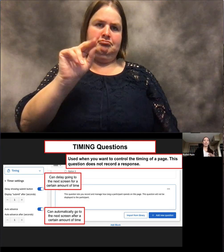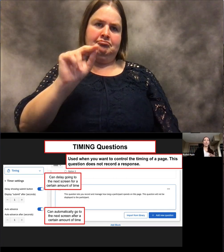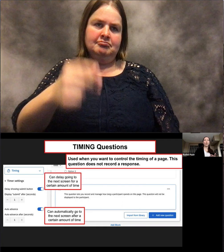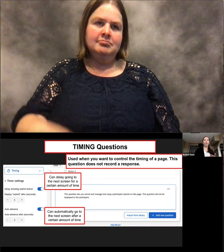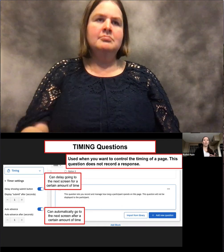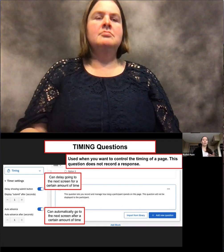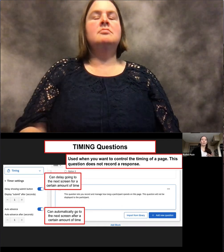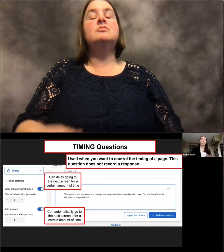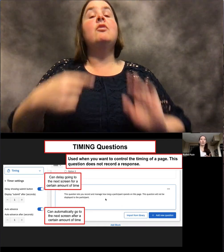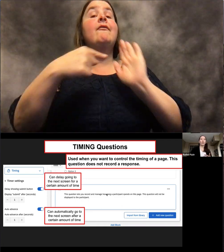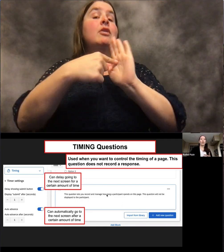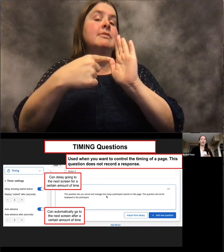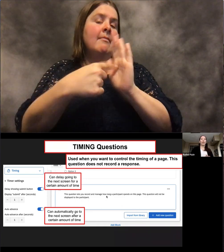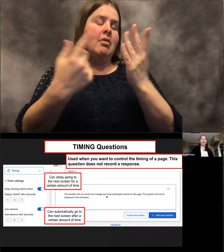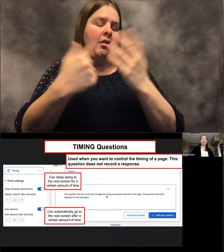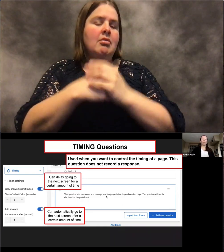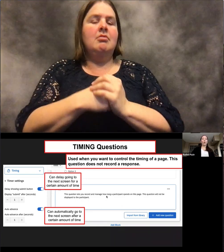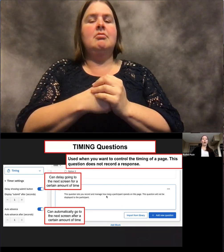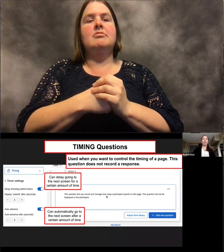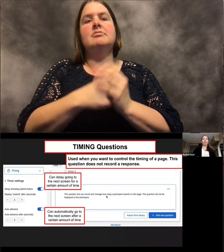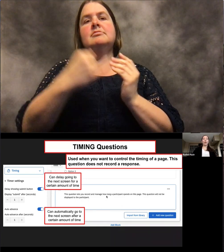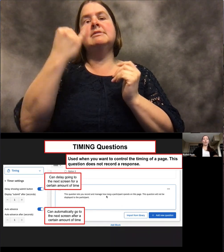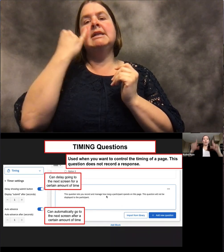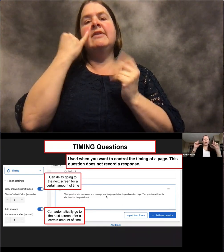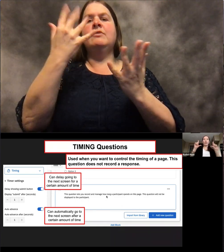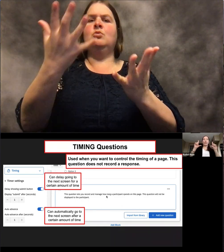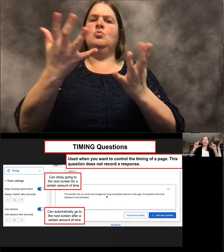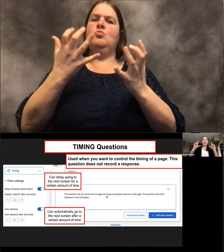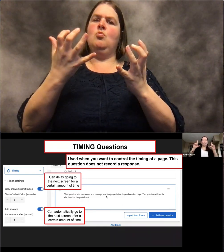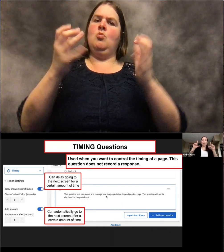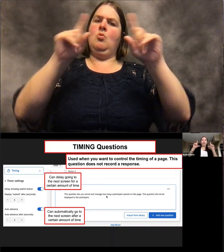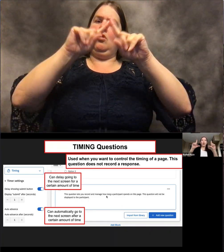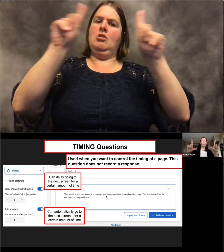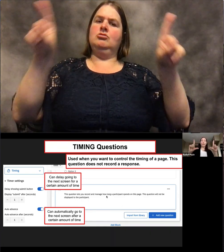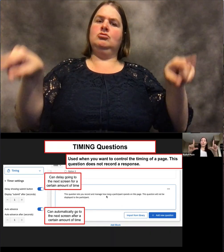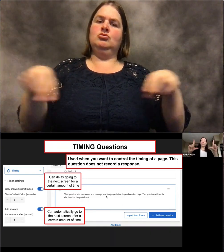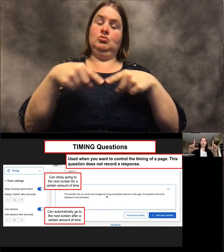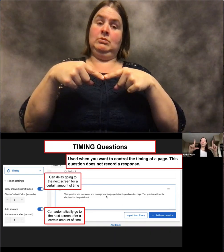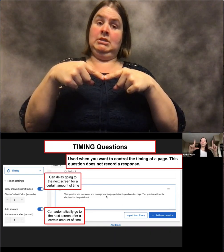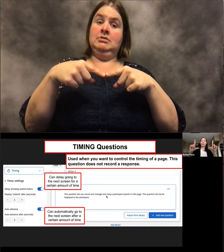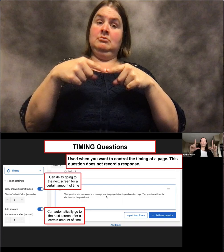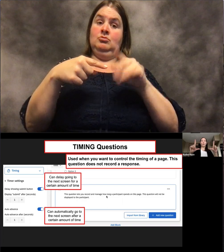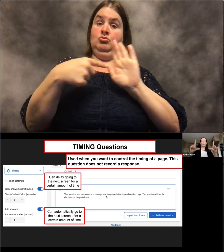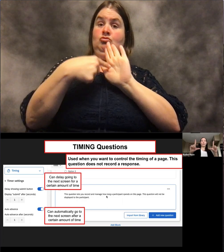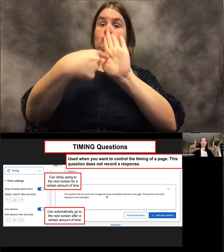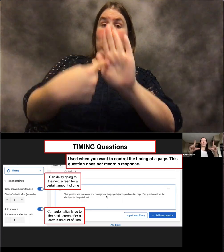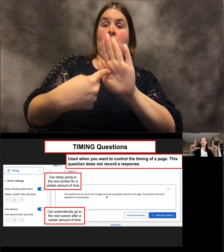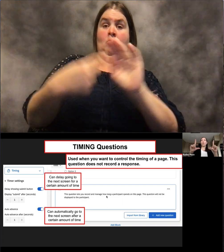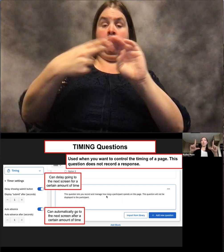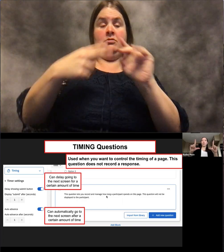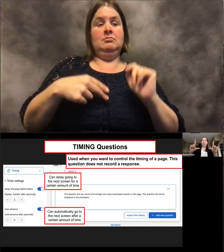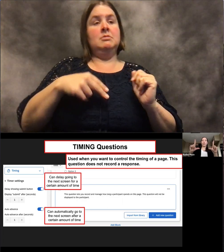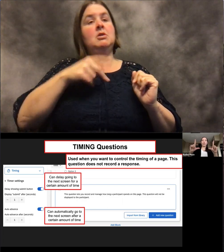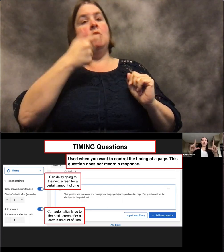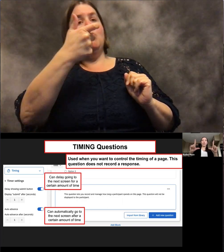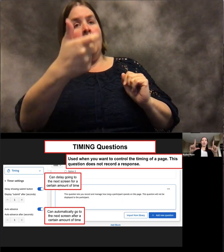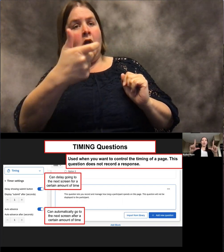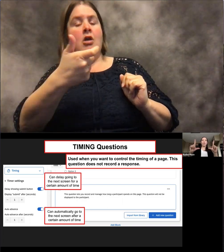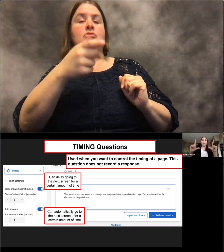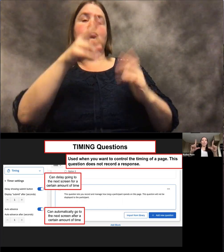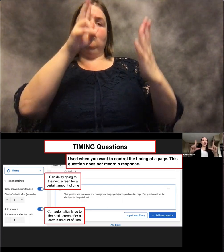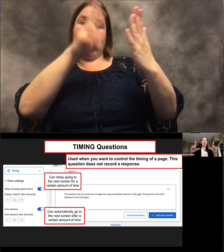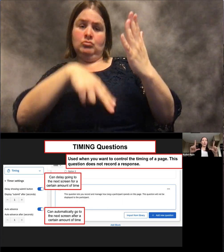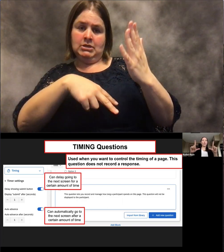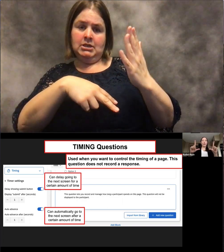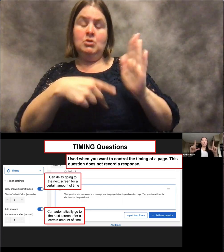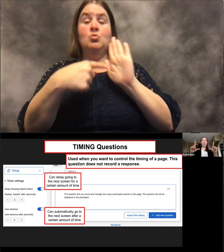So for example, if you want a screen to appear to the participant or the respondent